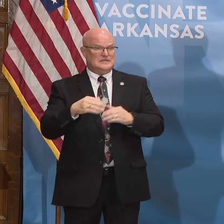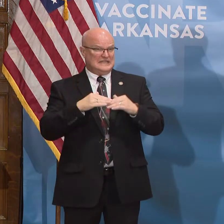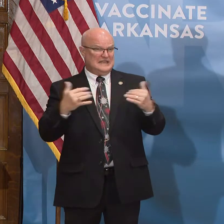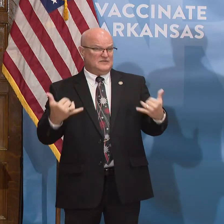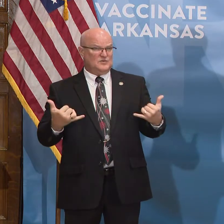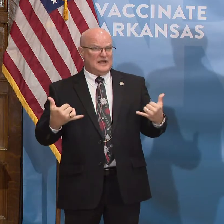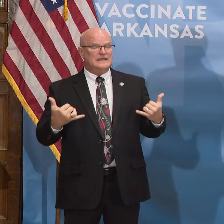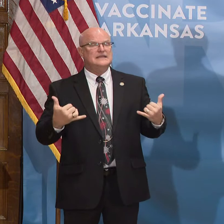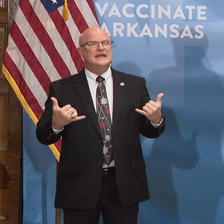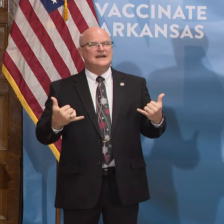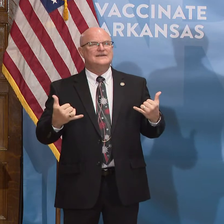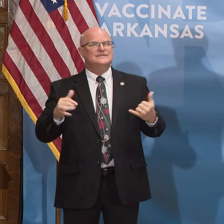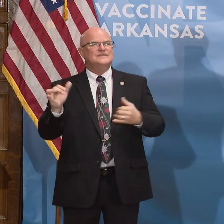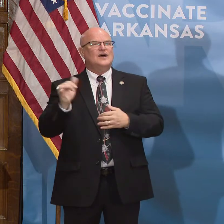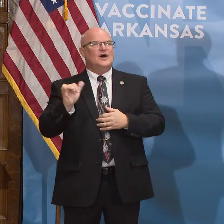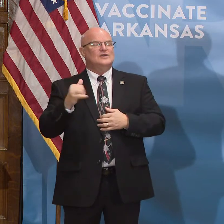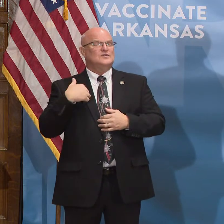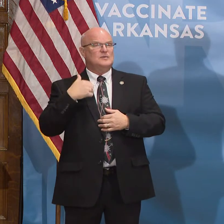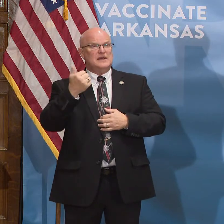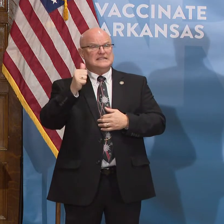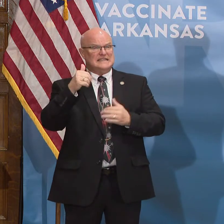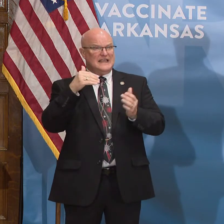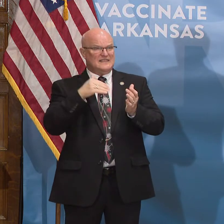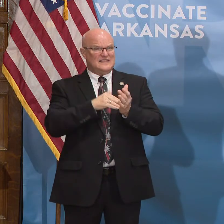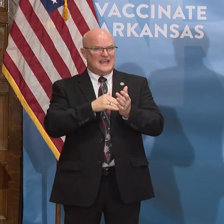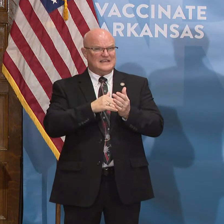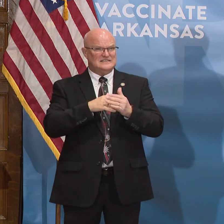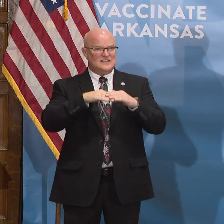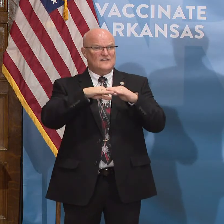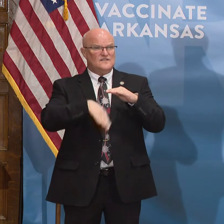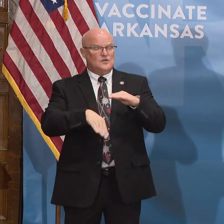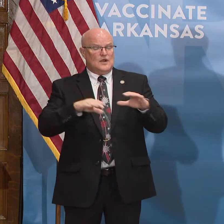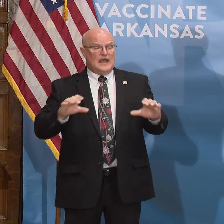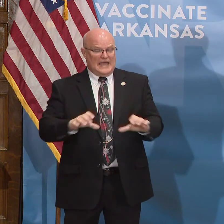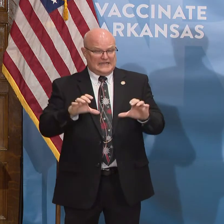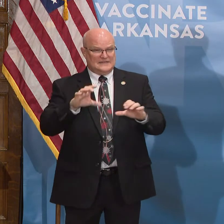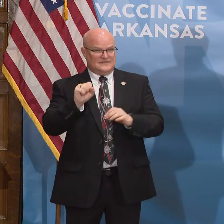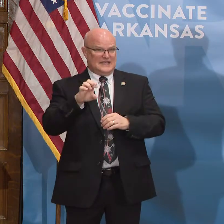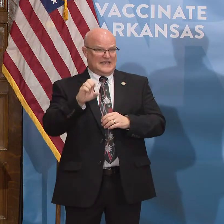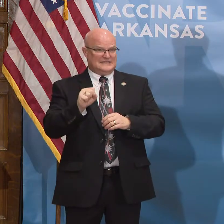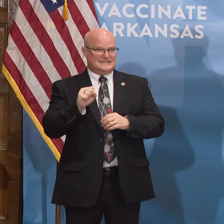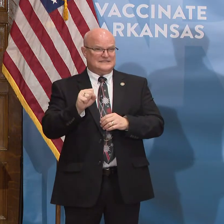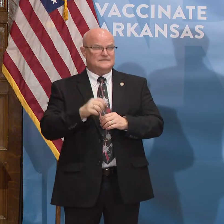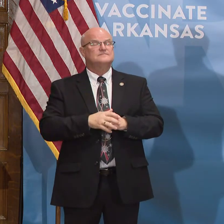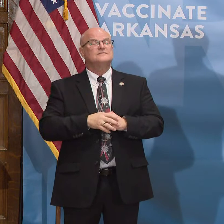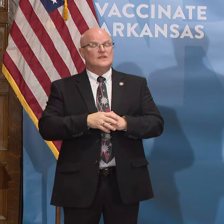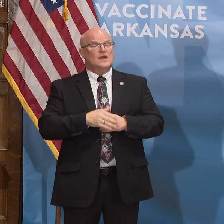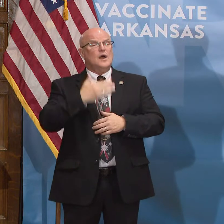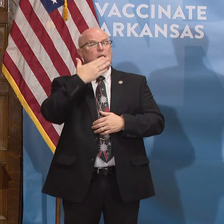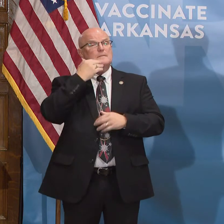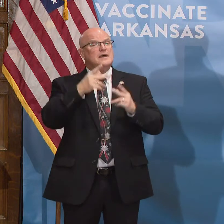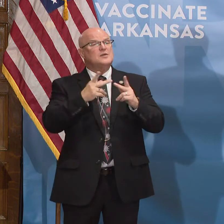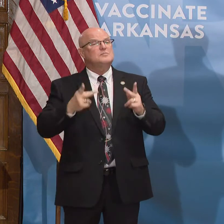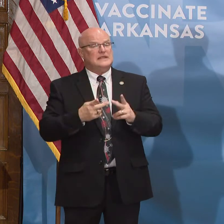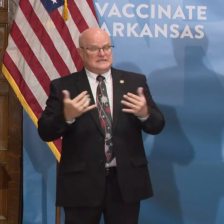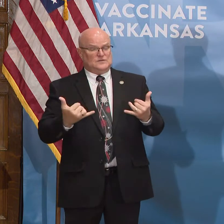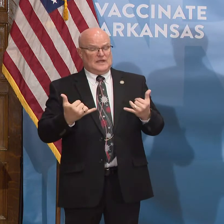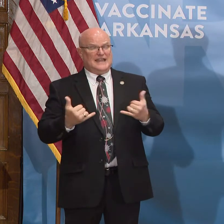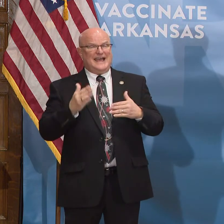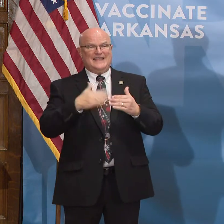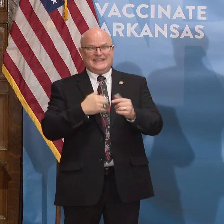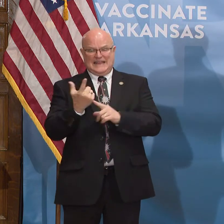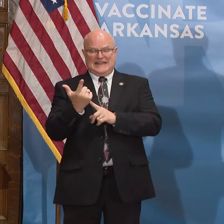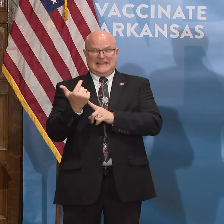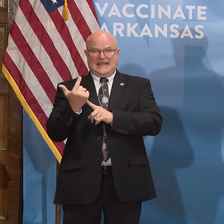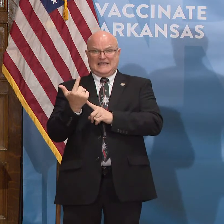level, and also we're about 10,000, I think, fewer active cases. And so we're in a much better position than we were last year when